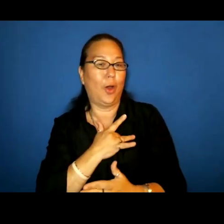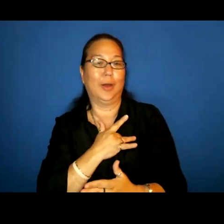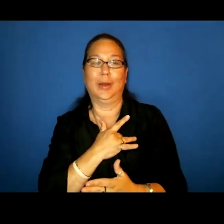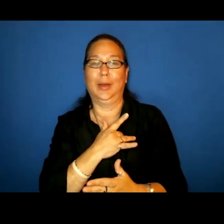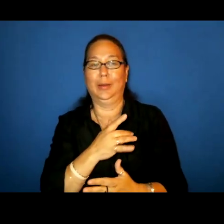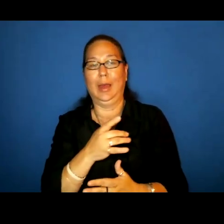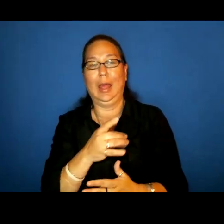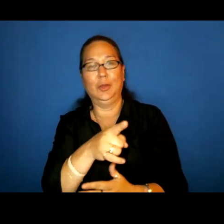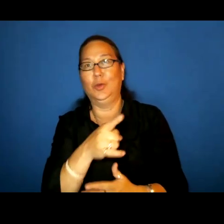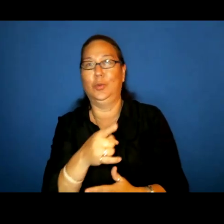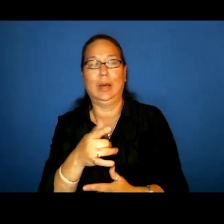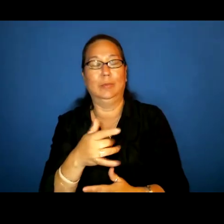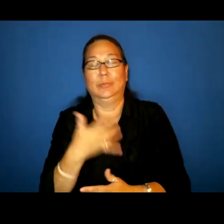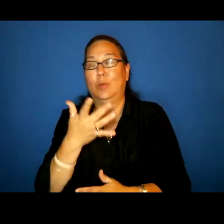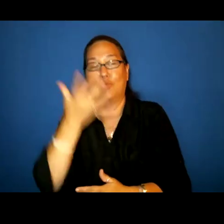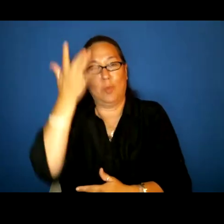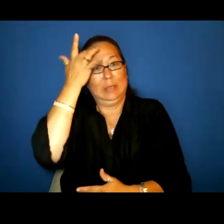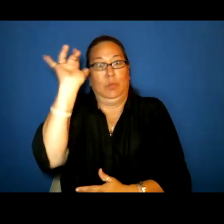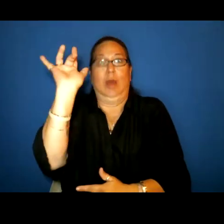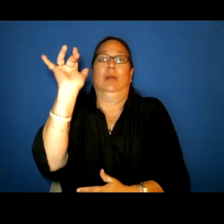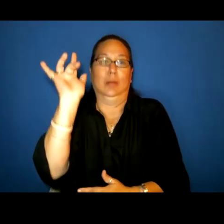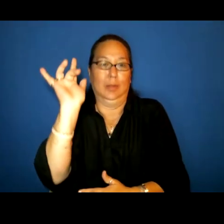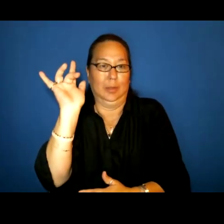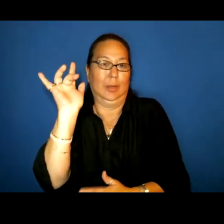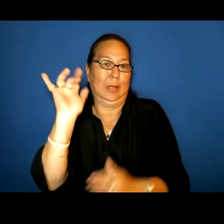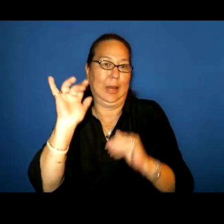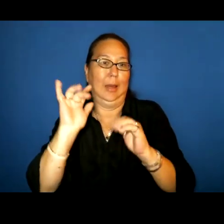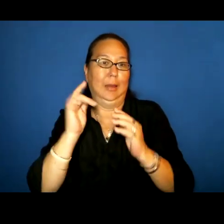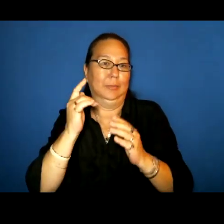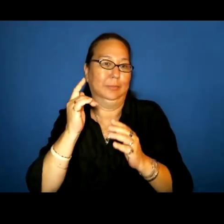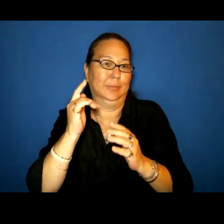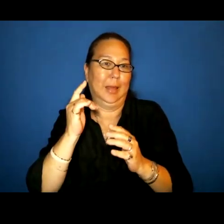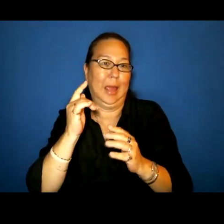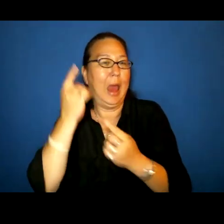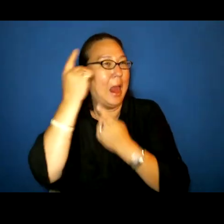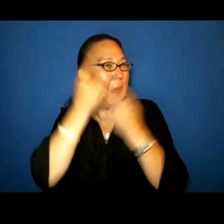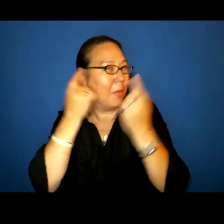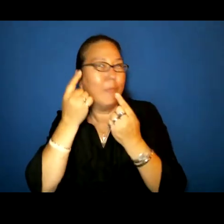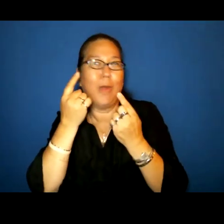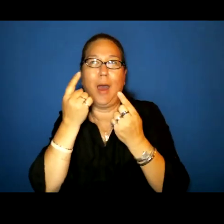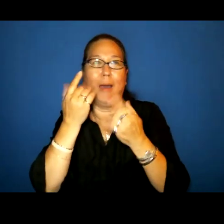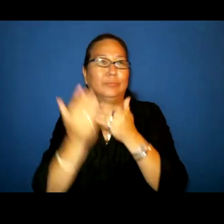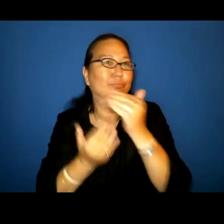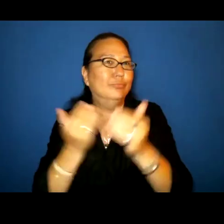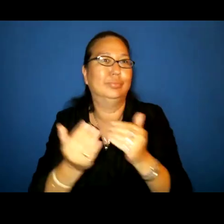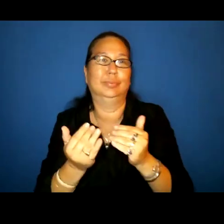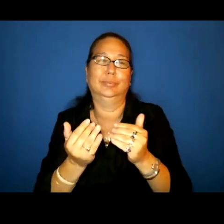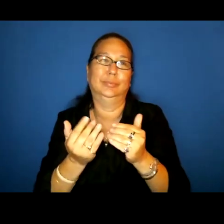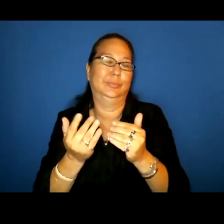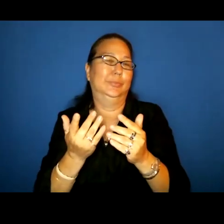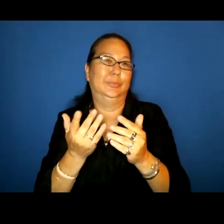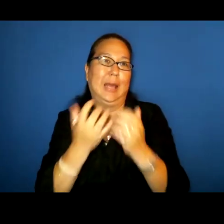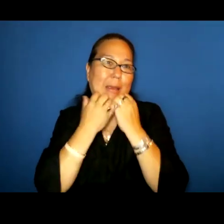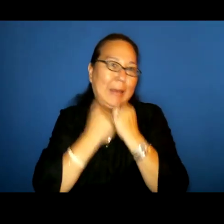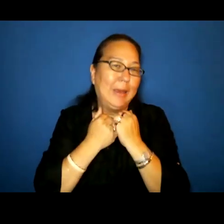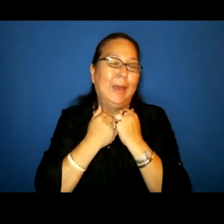step. And to just see how you've taken on learning, because we have our own lingo in education, as Rachel knows, and to